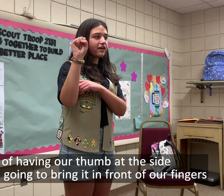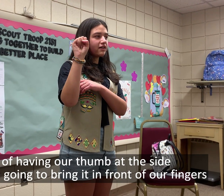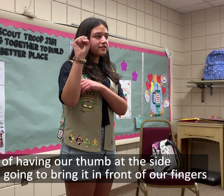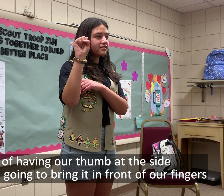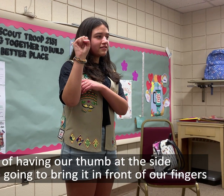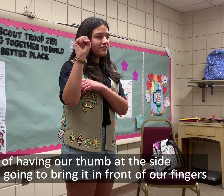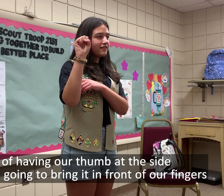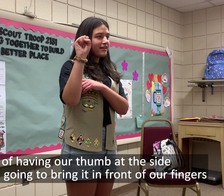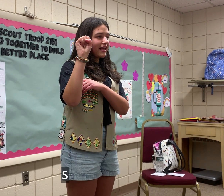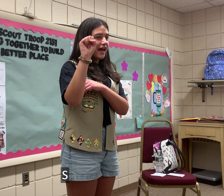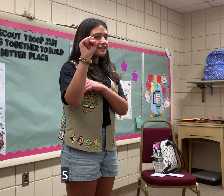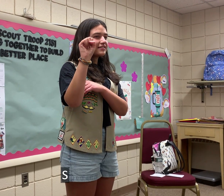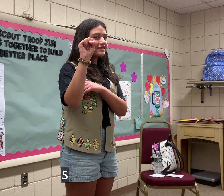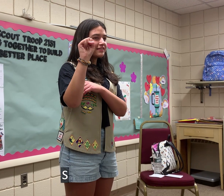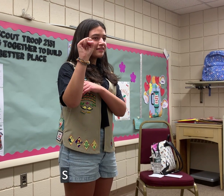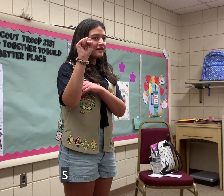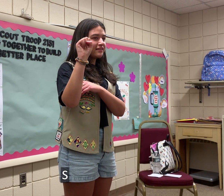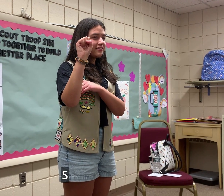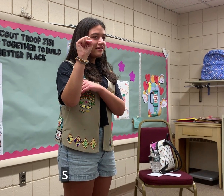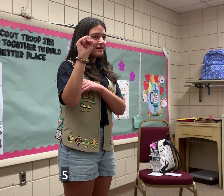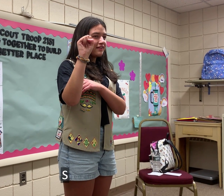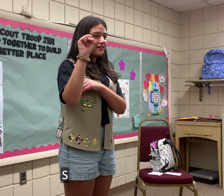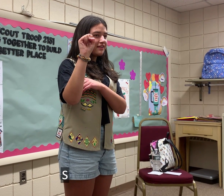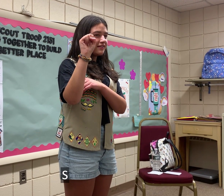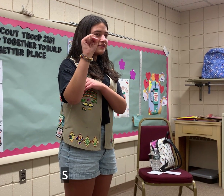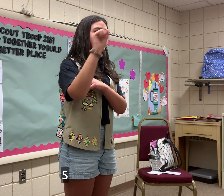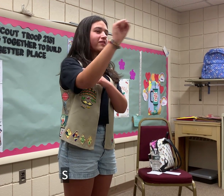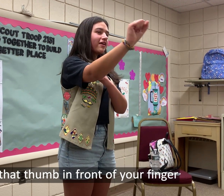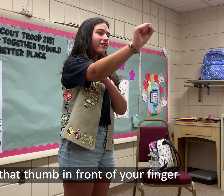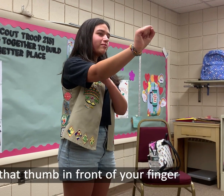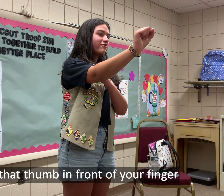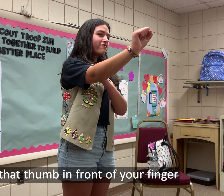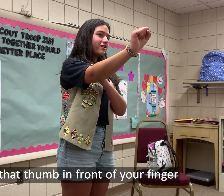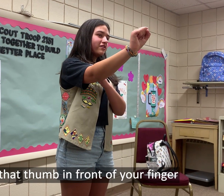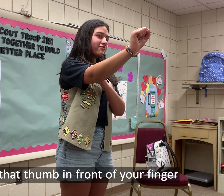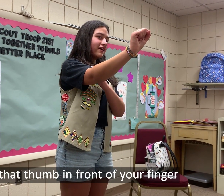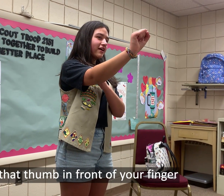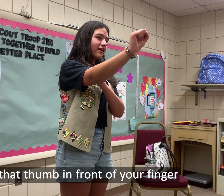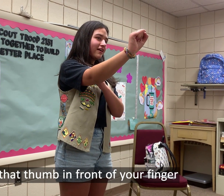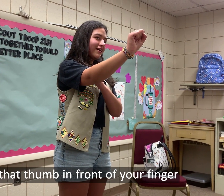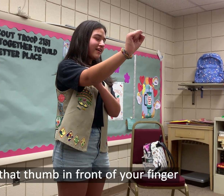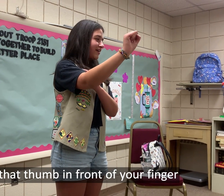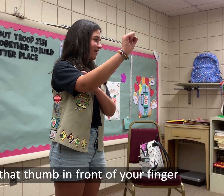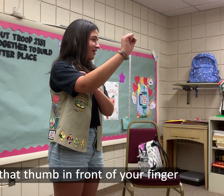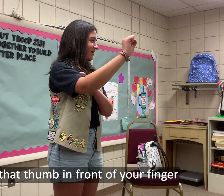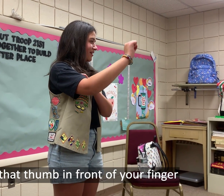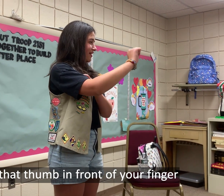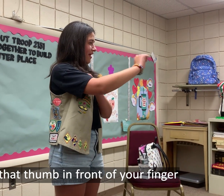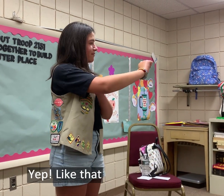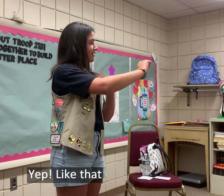fingers. S. So bring that thumb in front of your finger. Yep, like that.